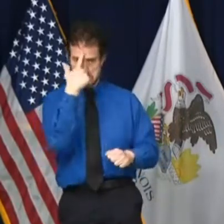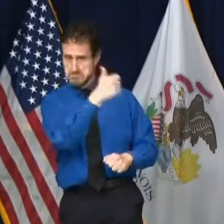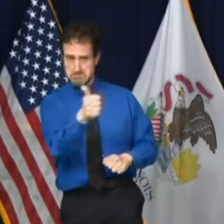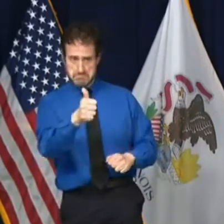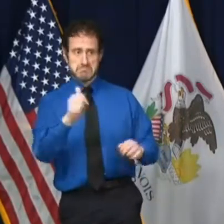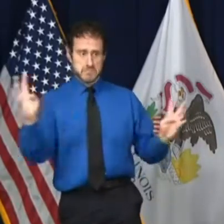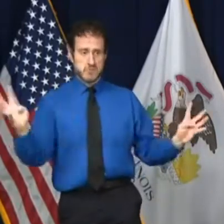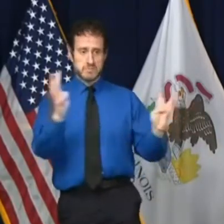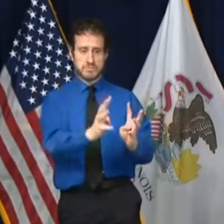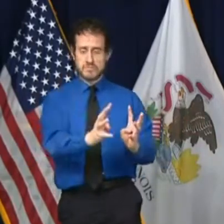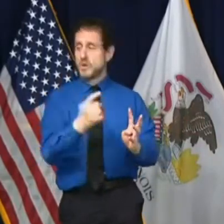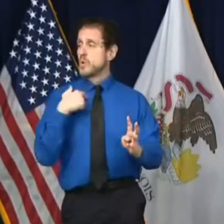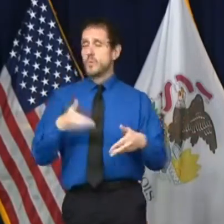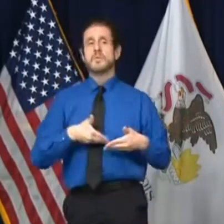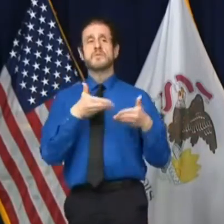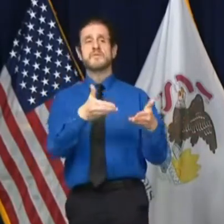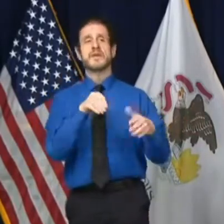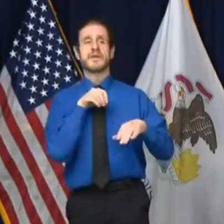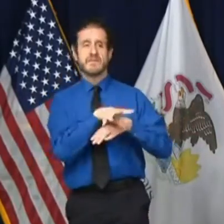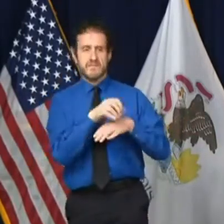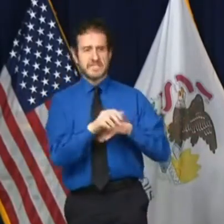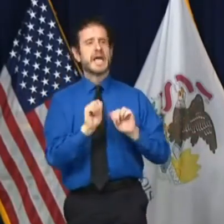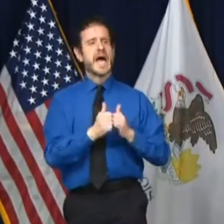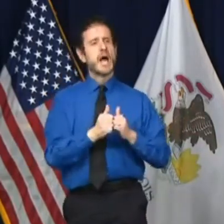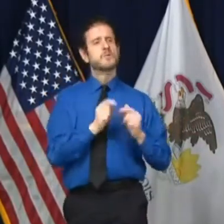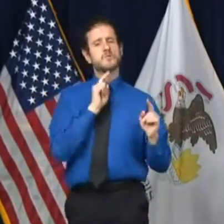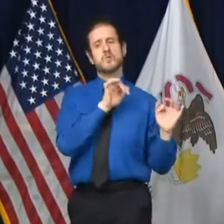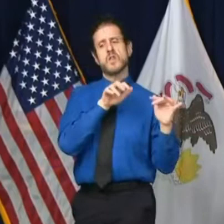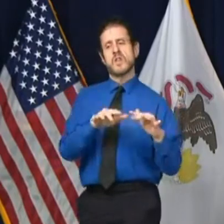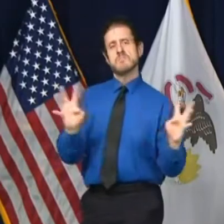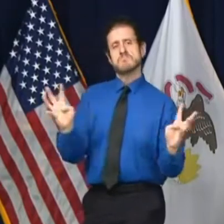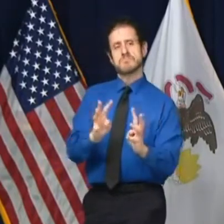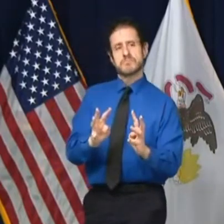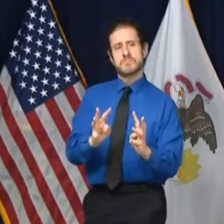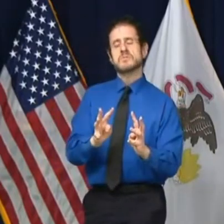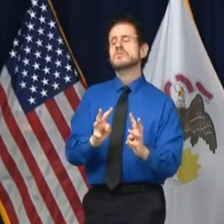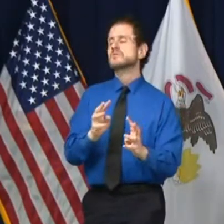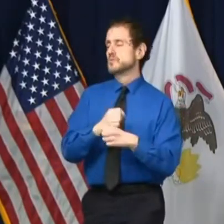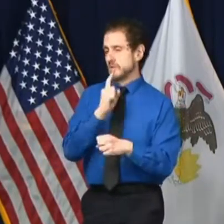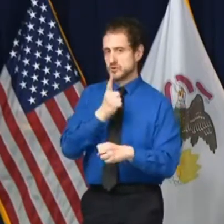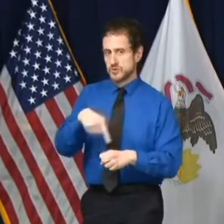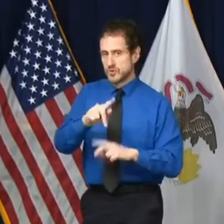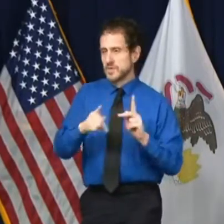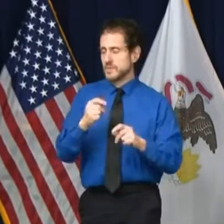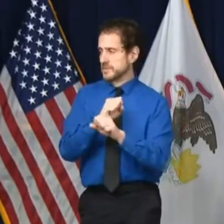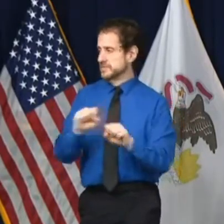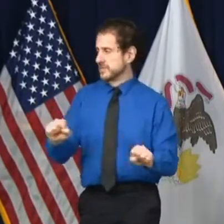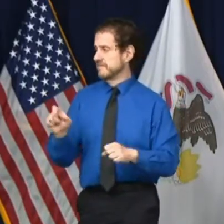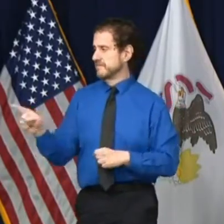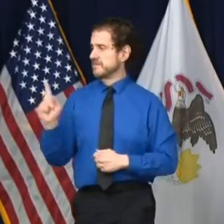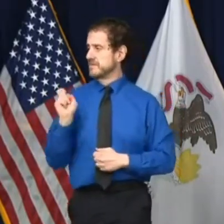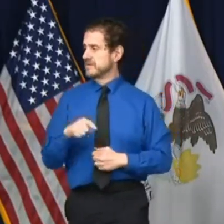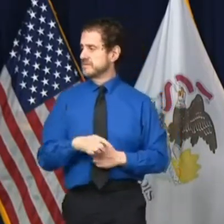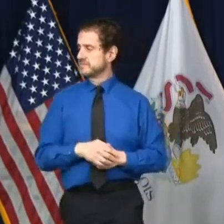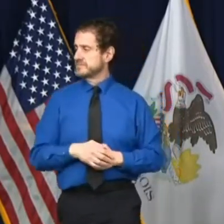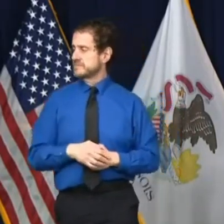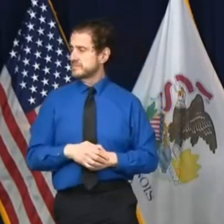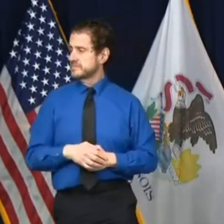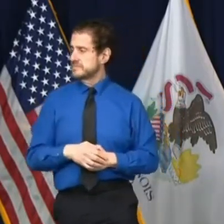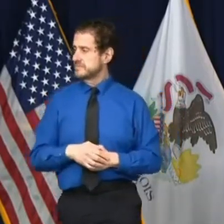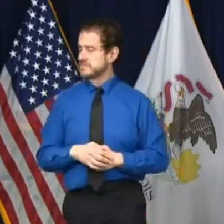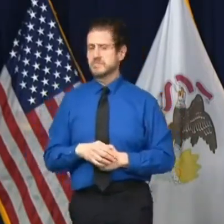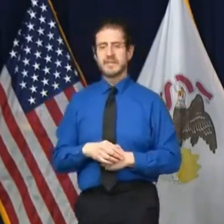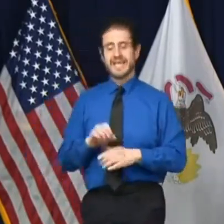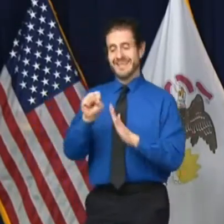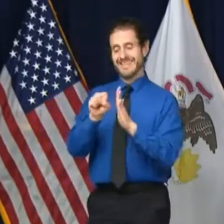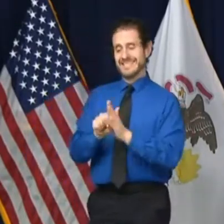again, epidemiological advice about how to do their best to keep everybody safe. Molly Parker at the Southern Illinoisan. Tennessee